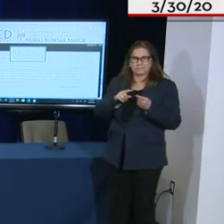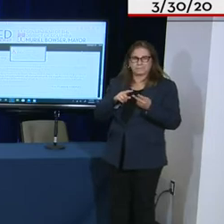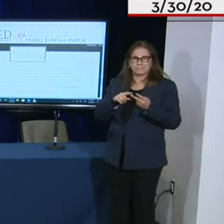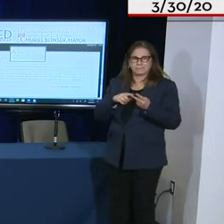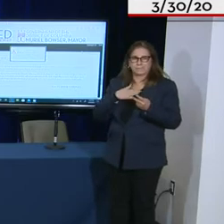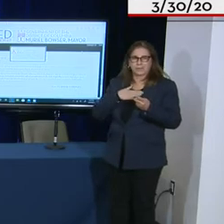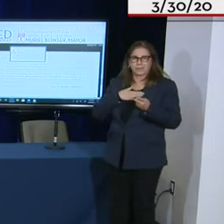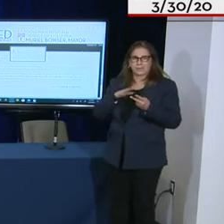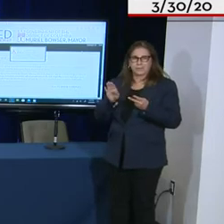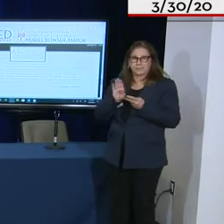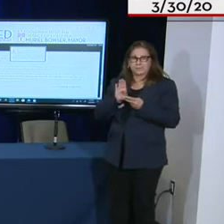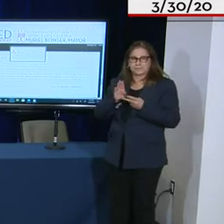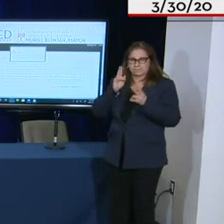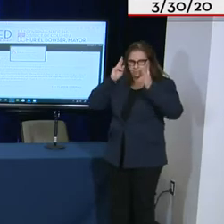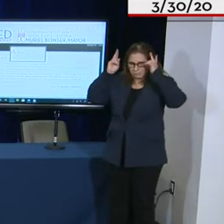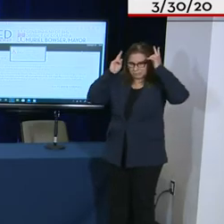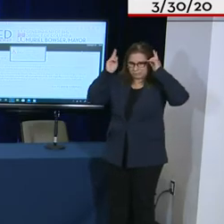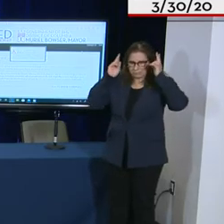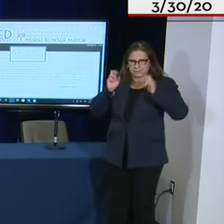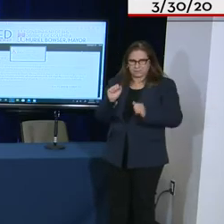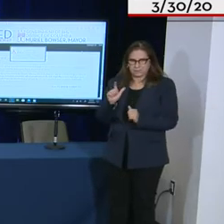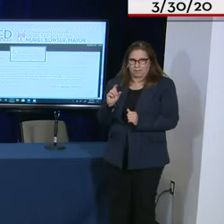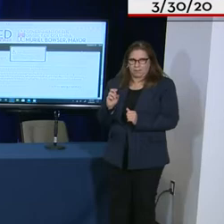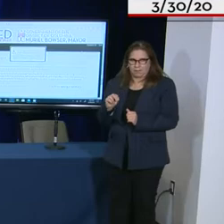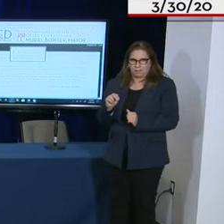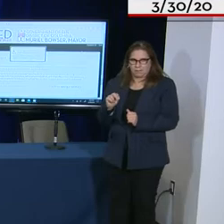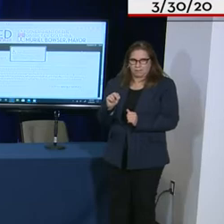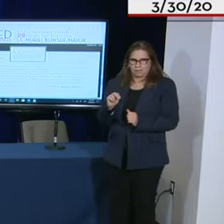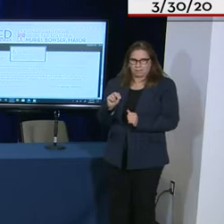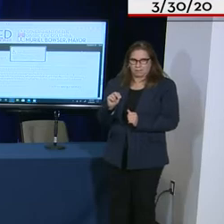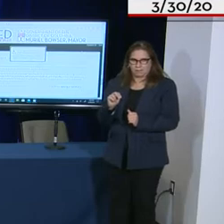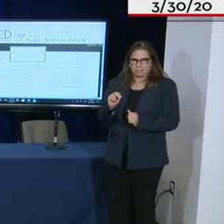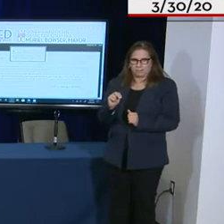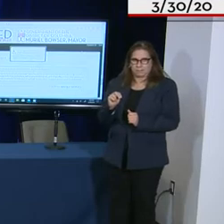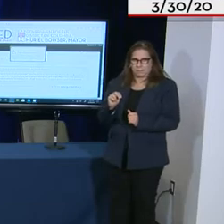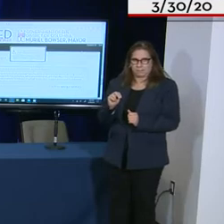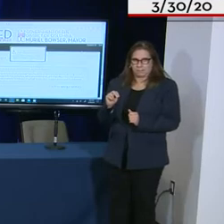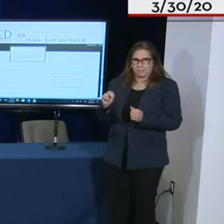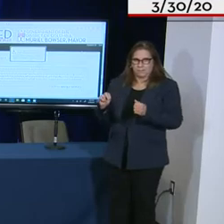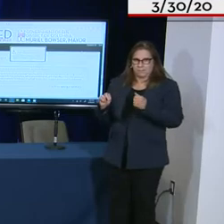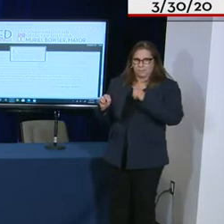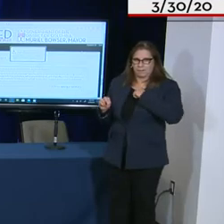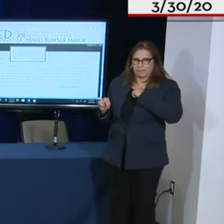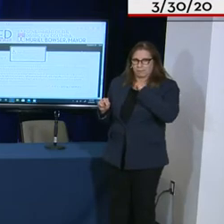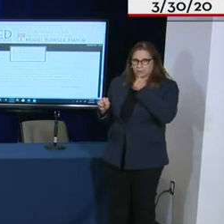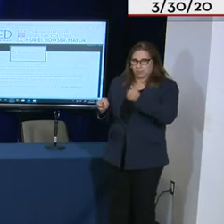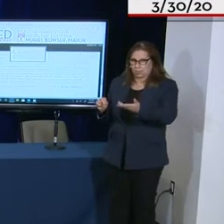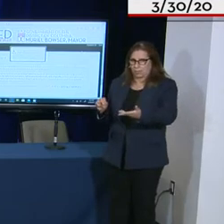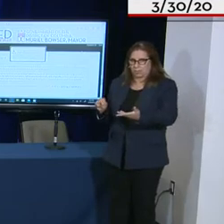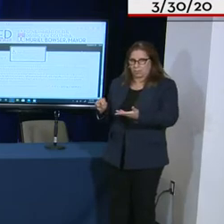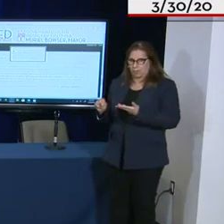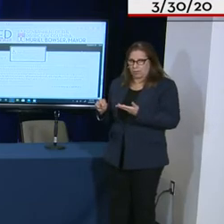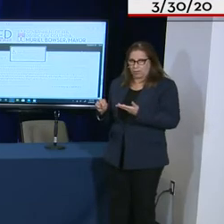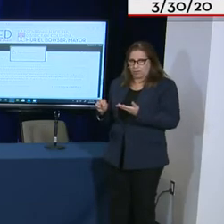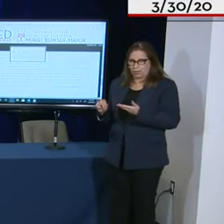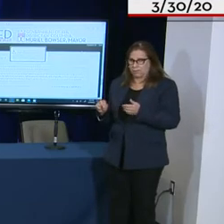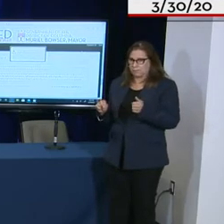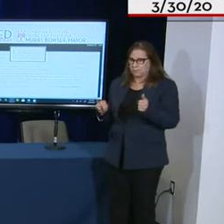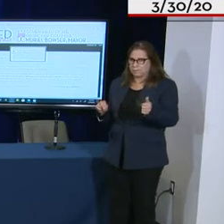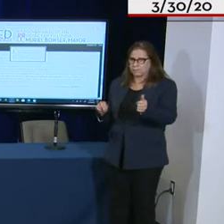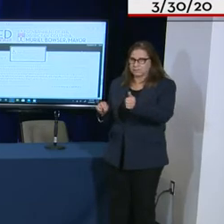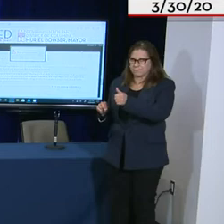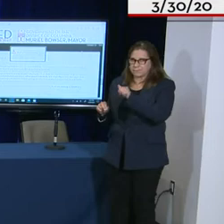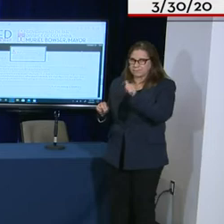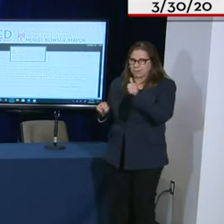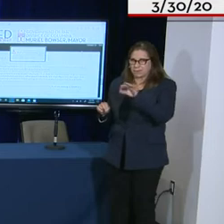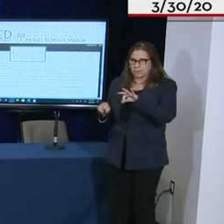hair salon, and while I don't particularly employ my team, they are 1099s and they work off the